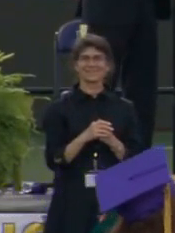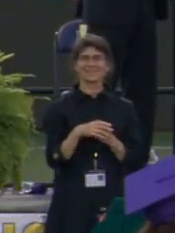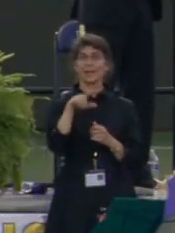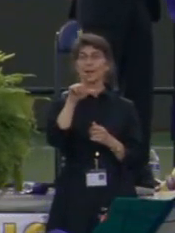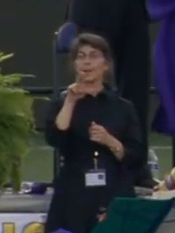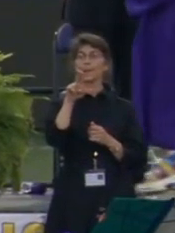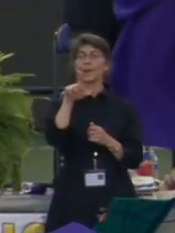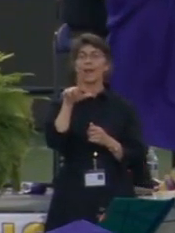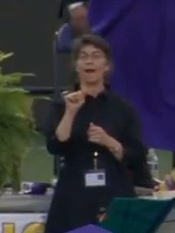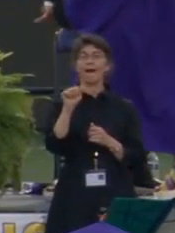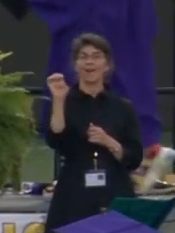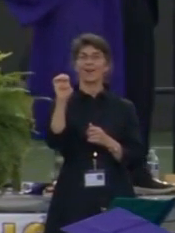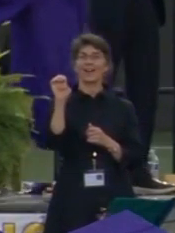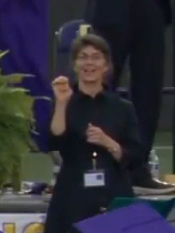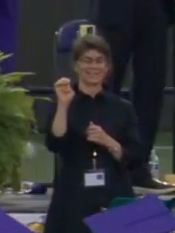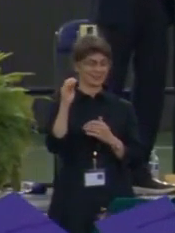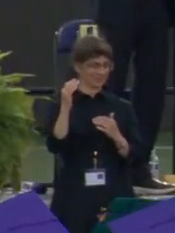Lula Early.